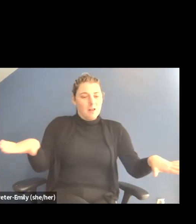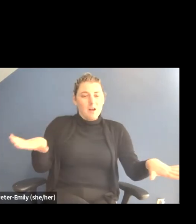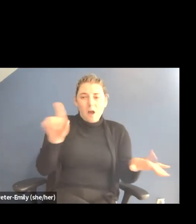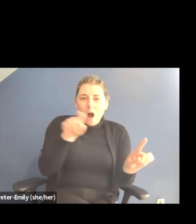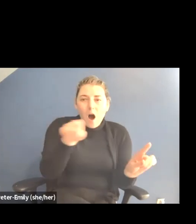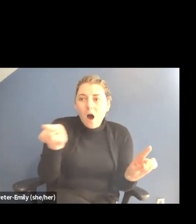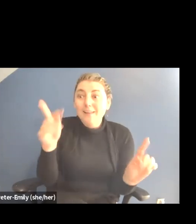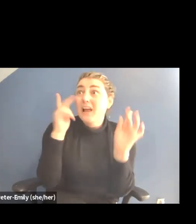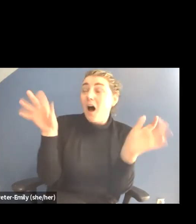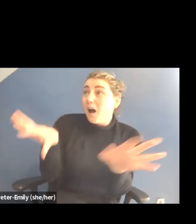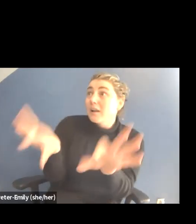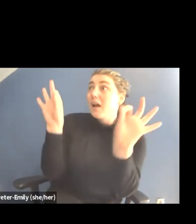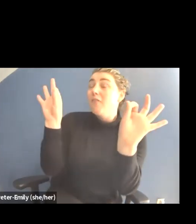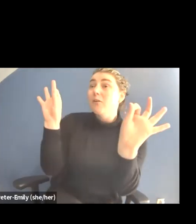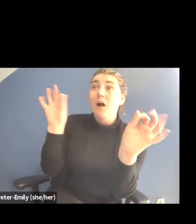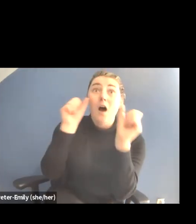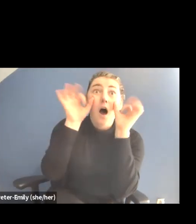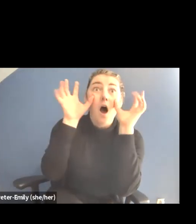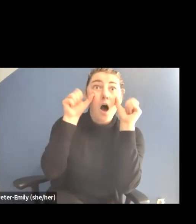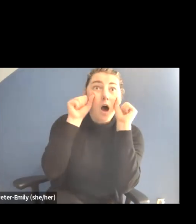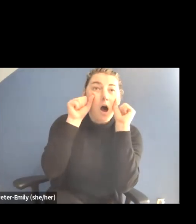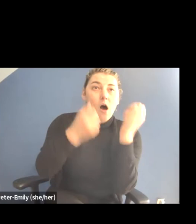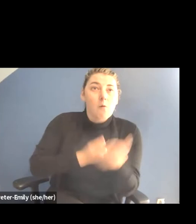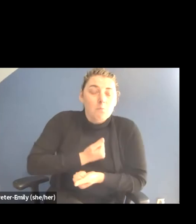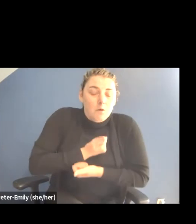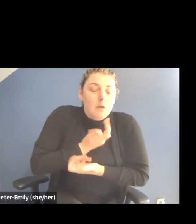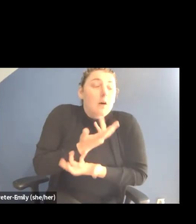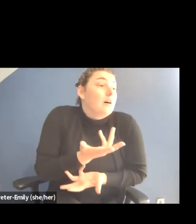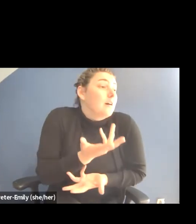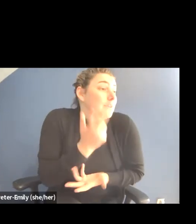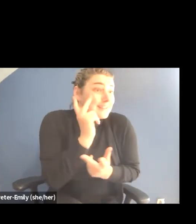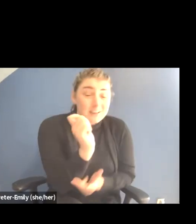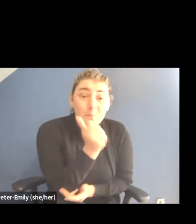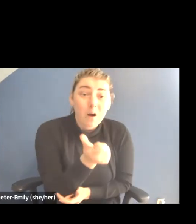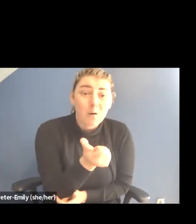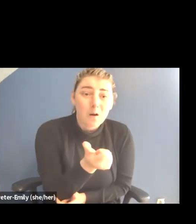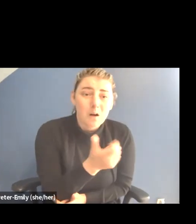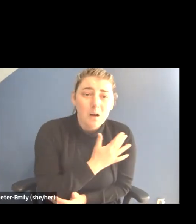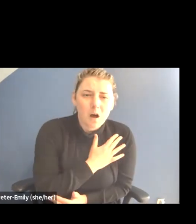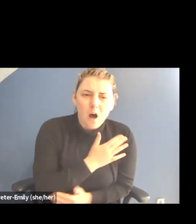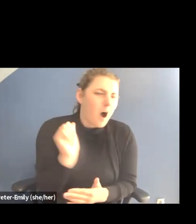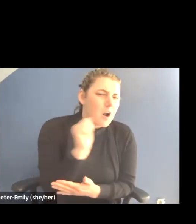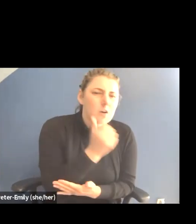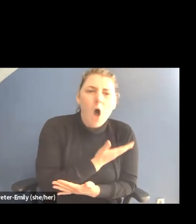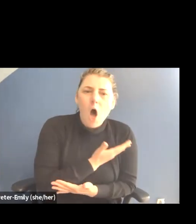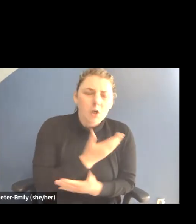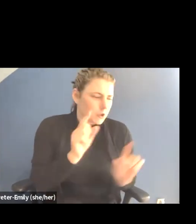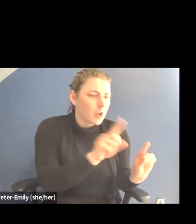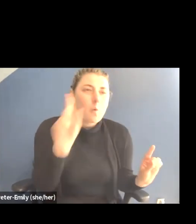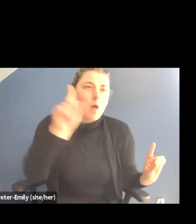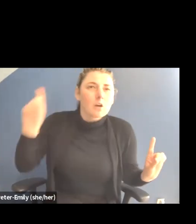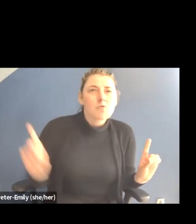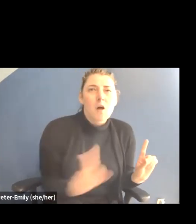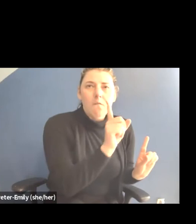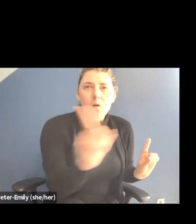discovery unearthed in its own outpour. Tomorrow, our daughters will travel the world with each